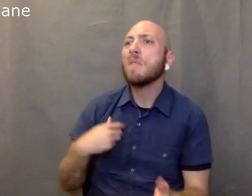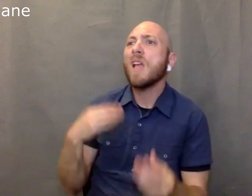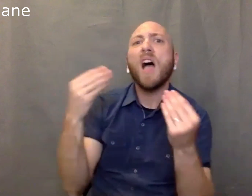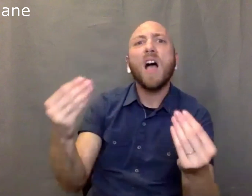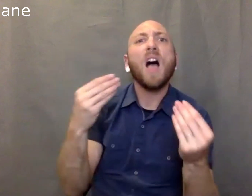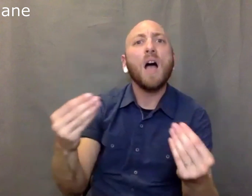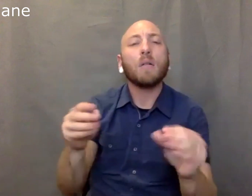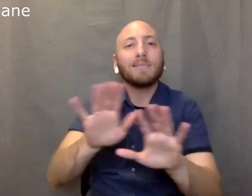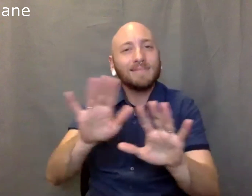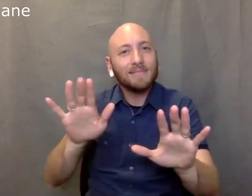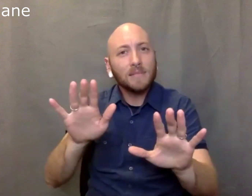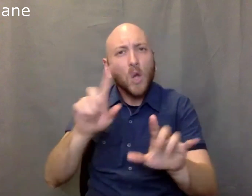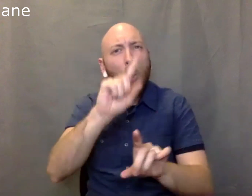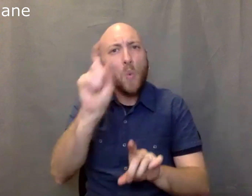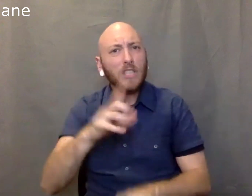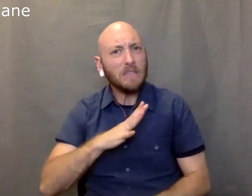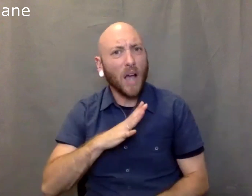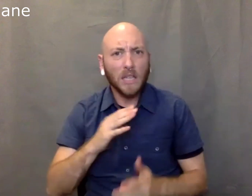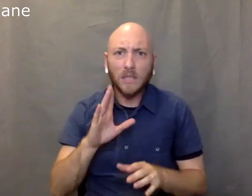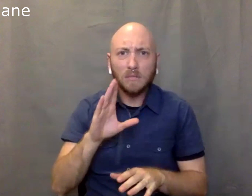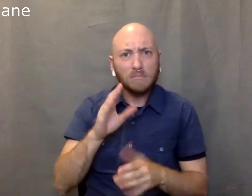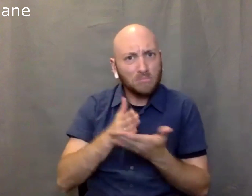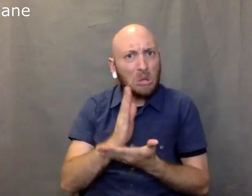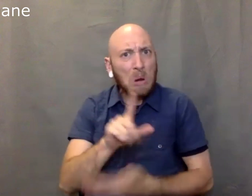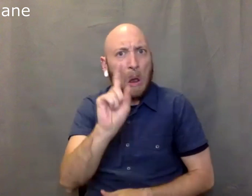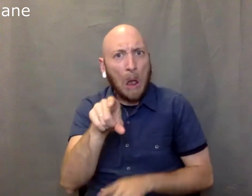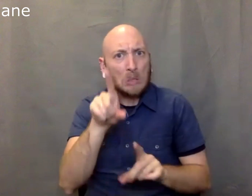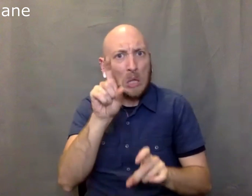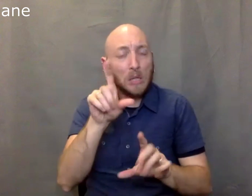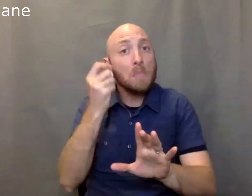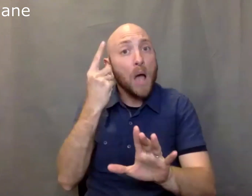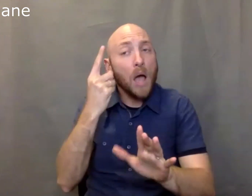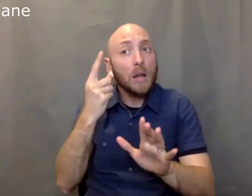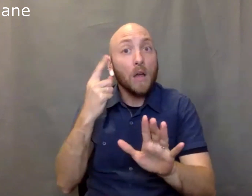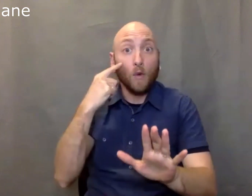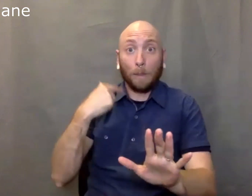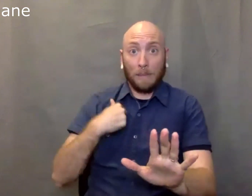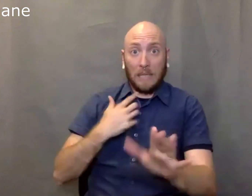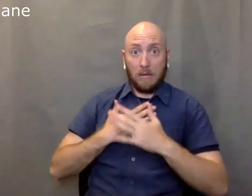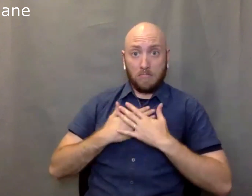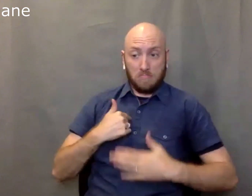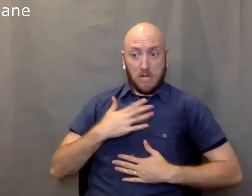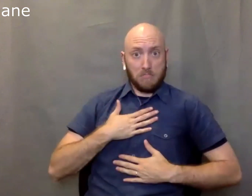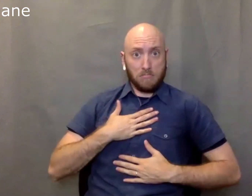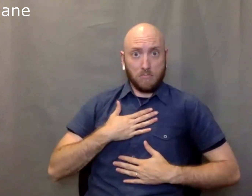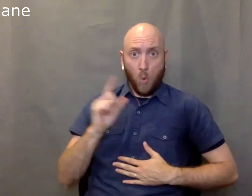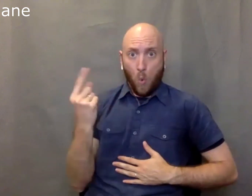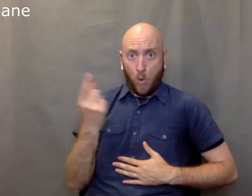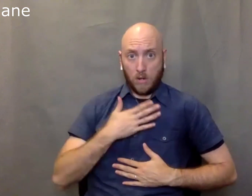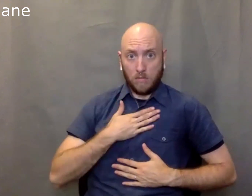with asking questions, but I think there's a time and place for it for me at least, that like, sometimes it's best just not to